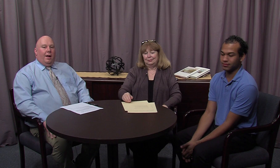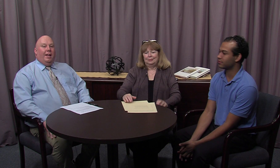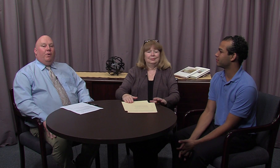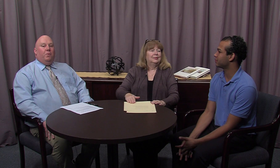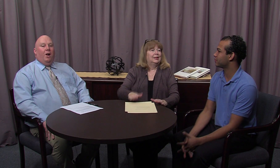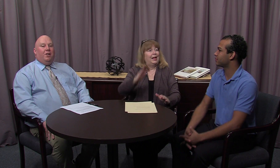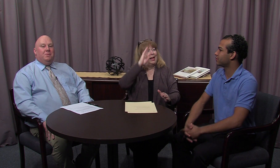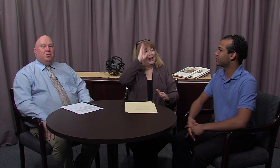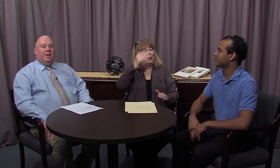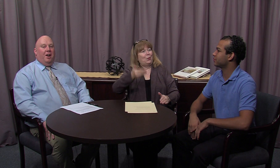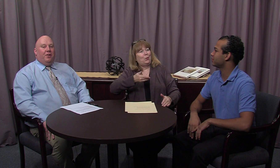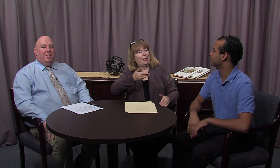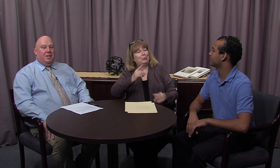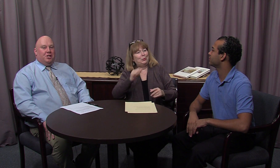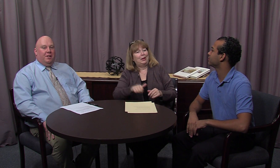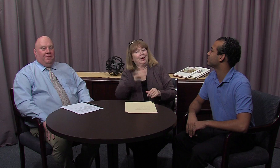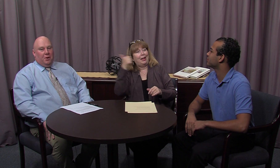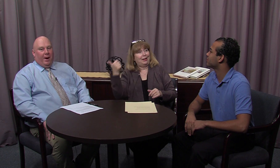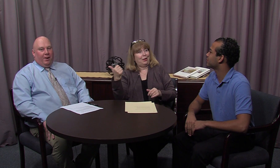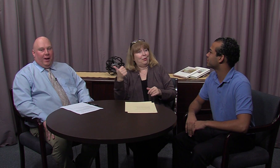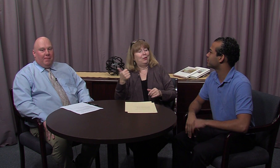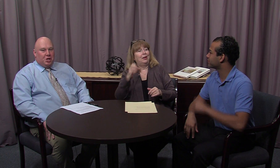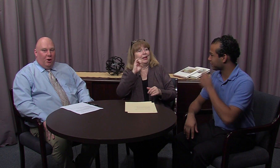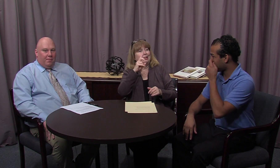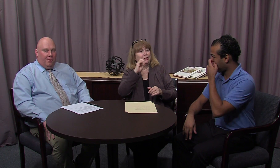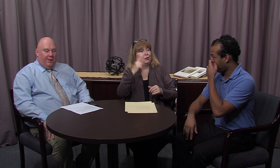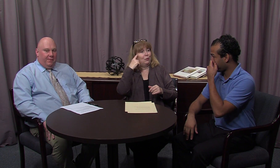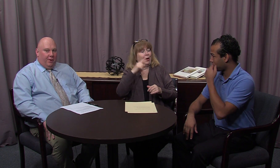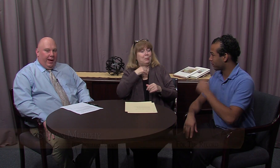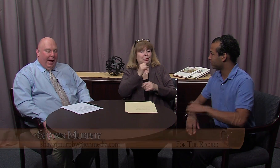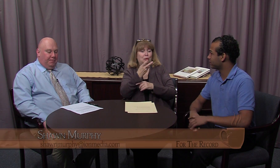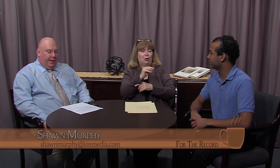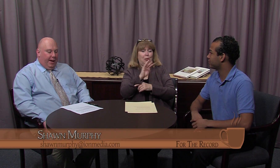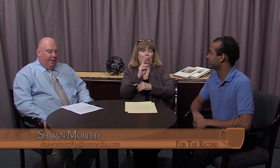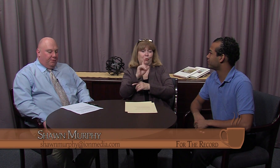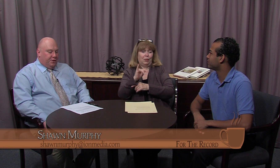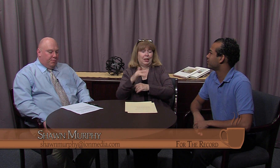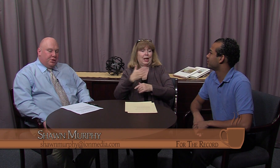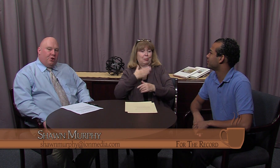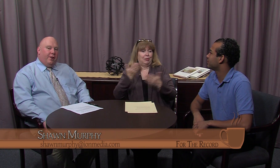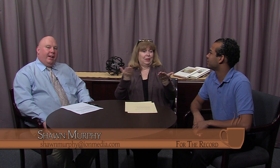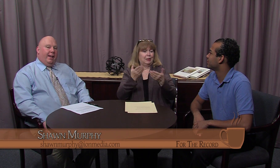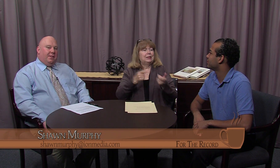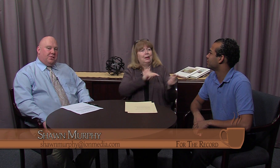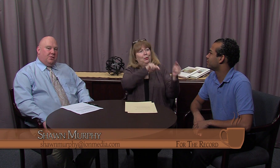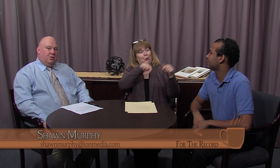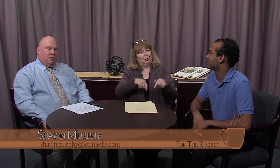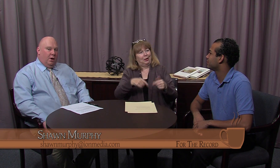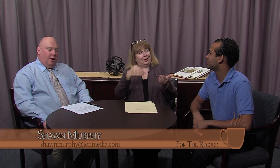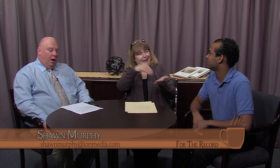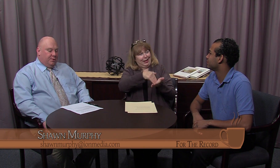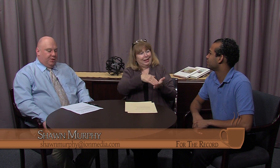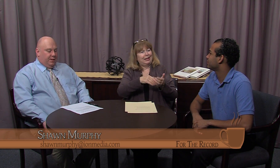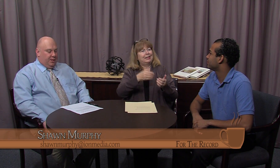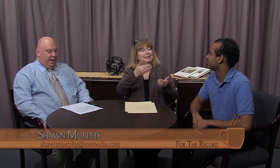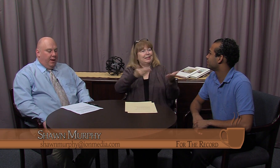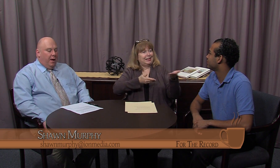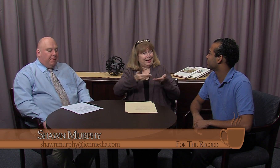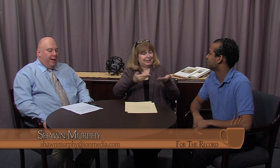Hello and welcome to another edition of For the Record. I'm Sean Murphy, very happy to have some returning guests to our set today. Betty